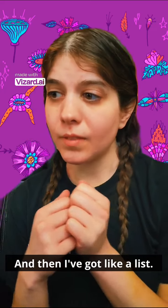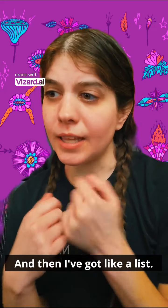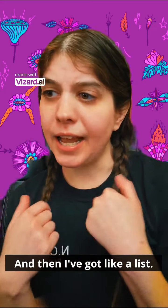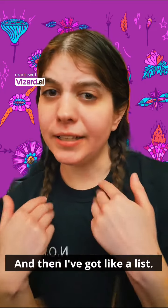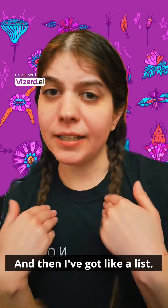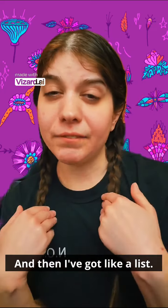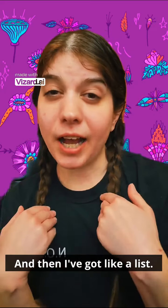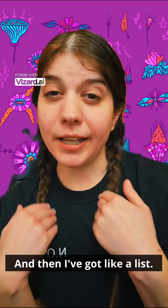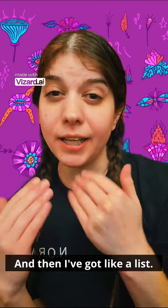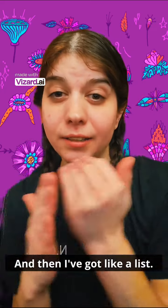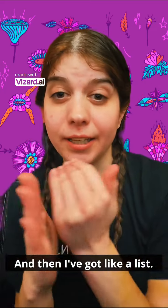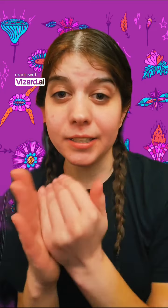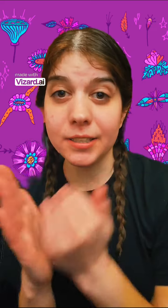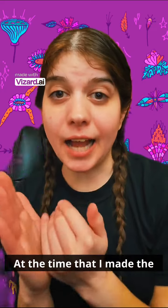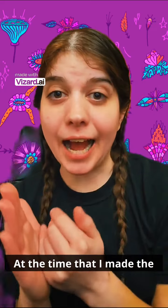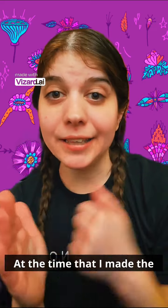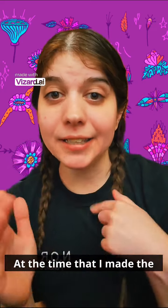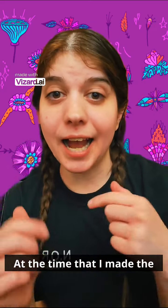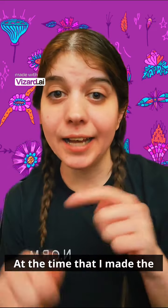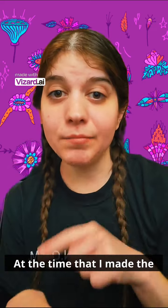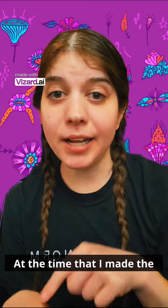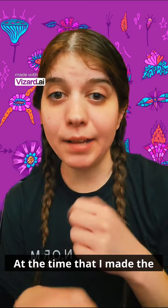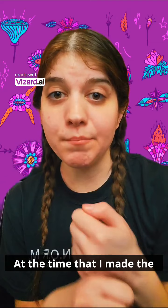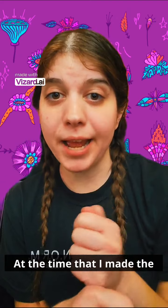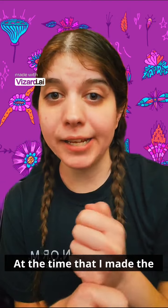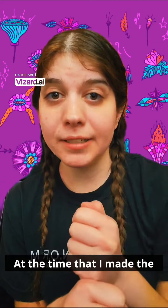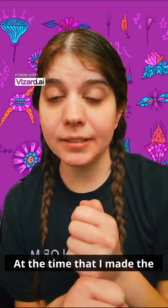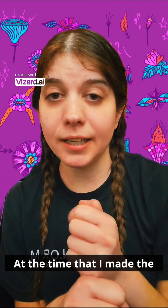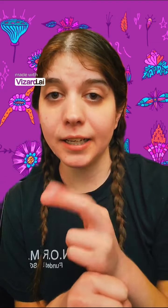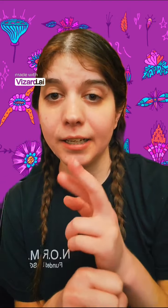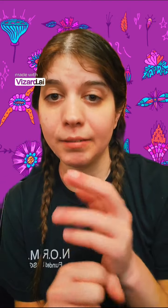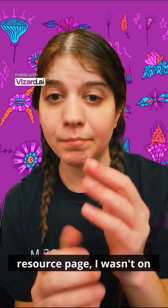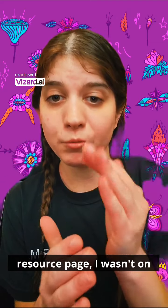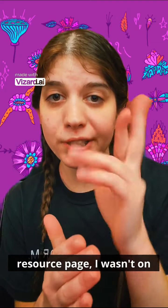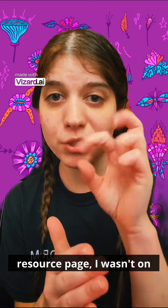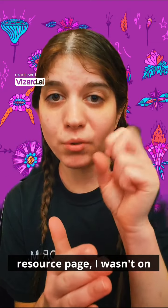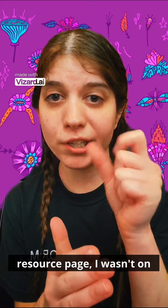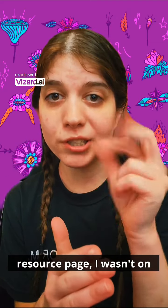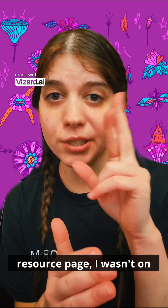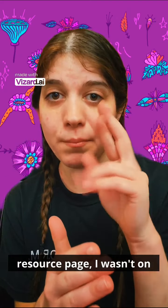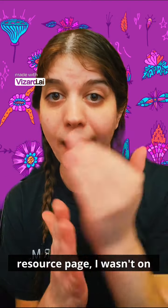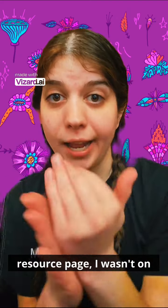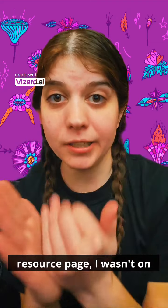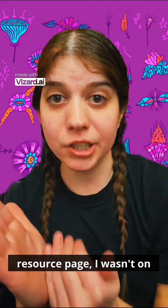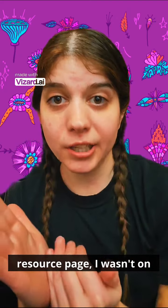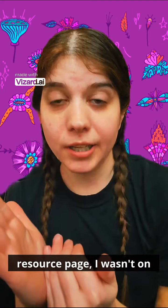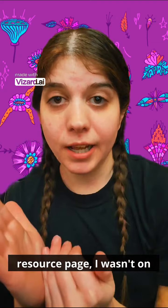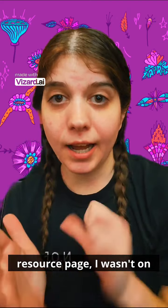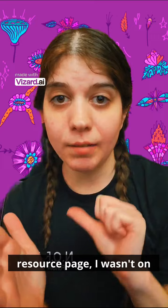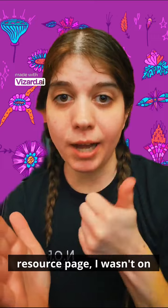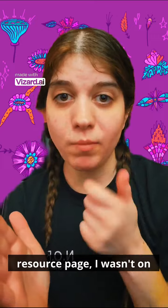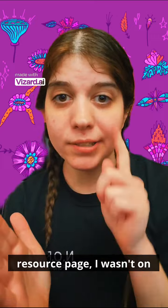And then I've got like a list. At the time that I made the resource page, I wasn't